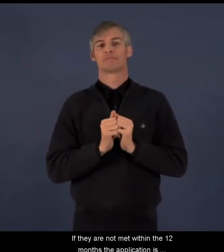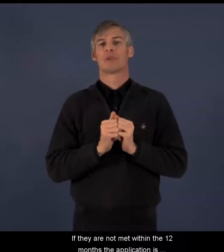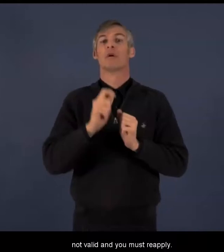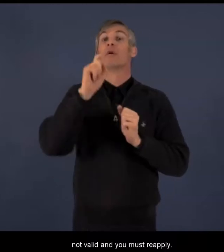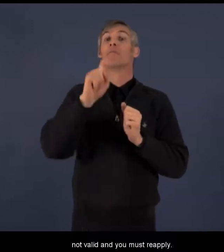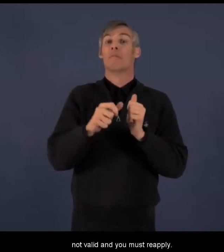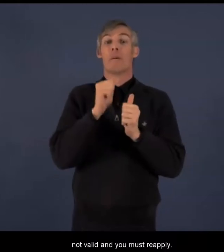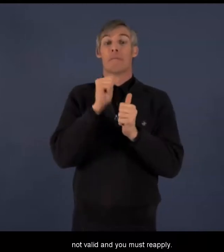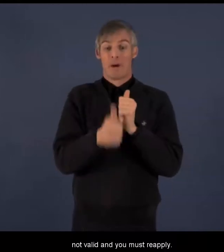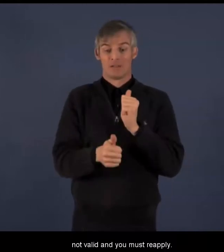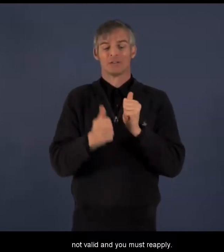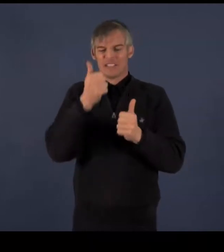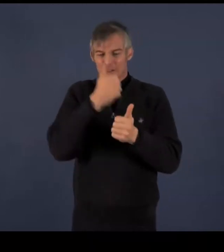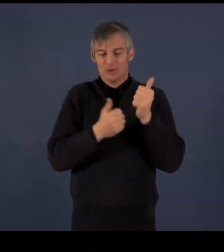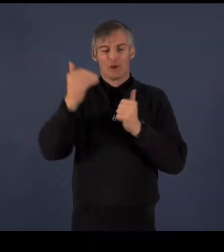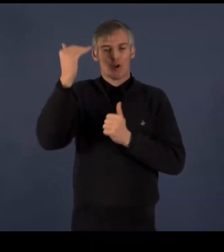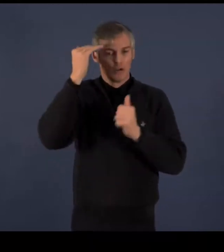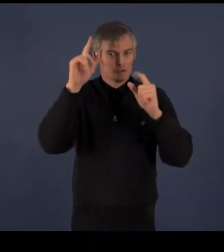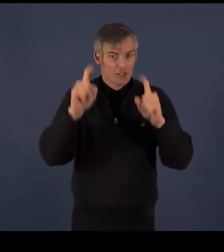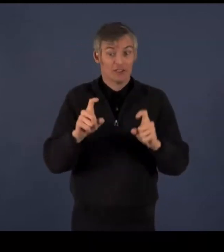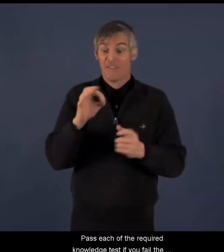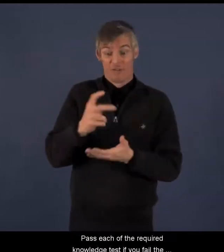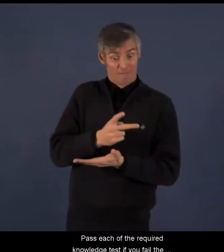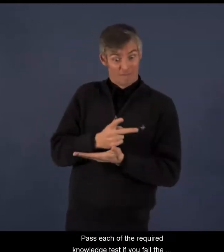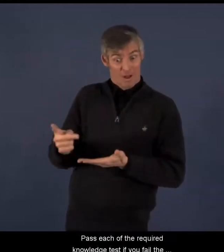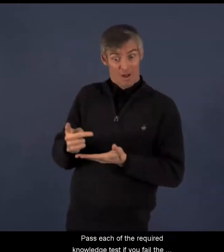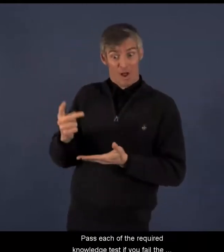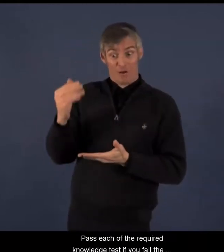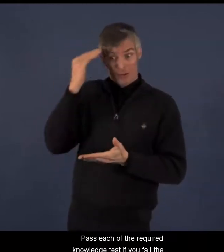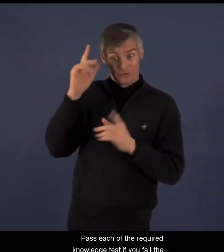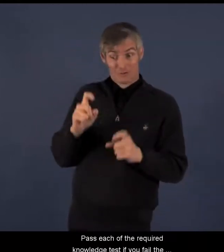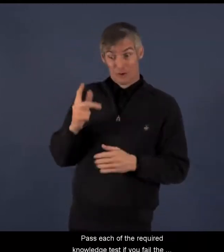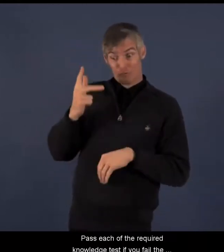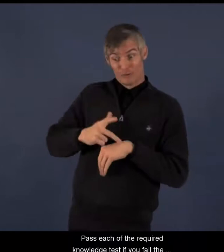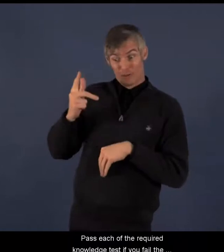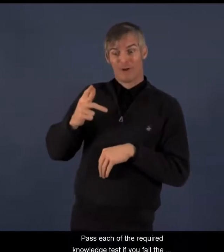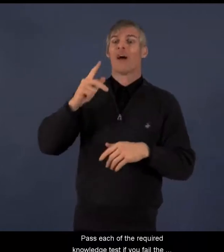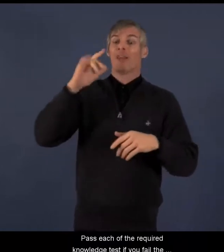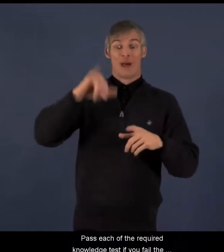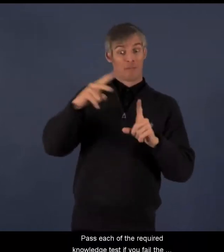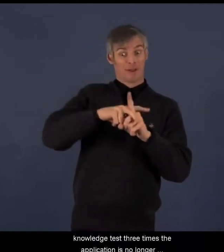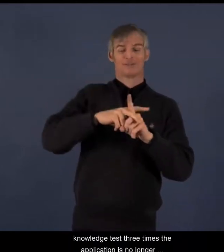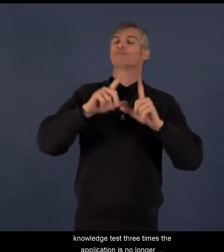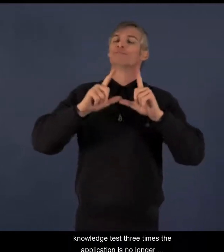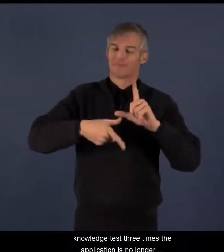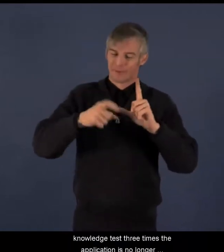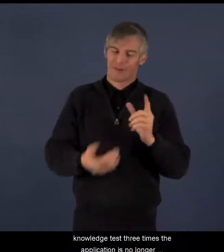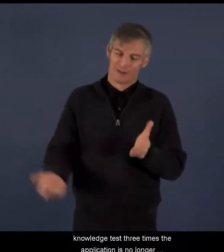valid and you must reapply. Pass each of the required knowledge tests. If you fail the knowledge test 3